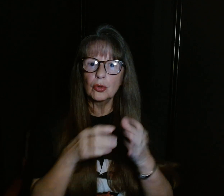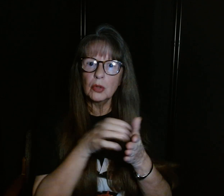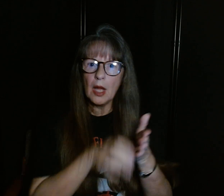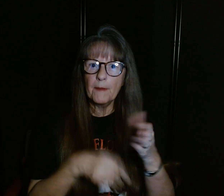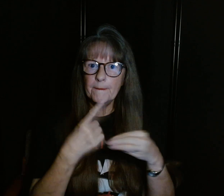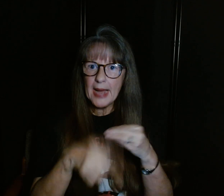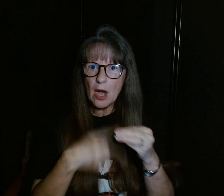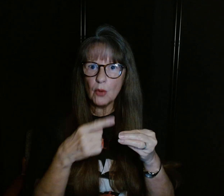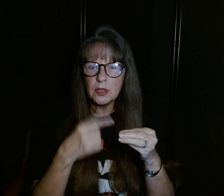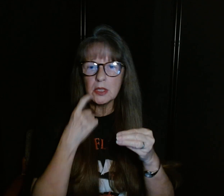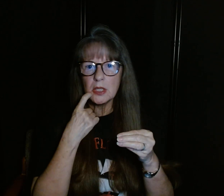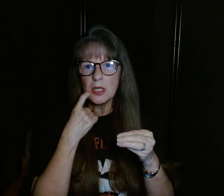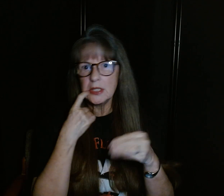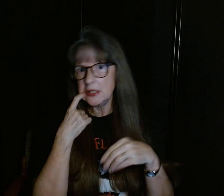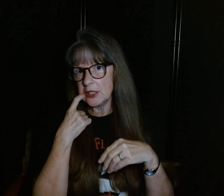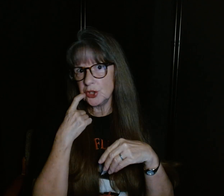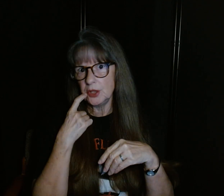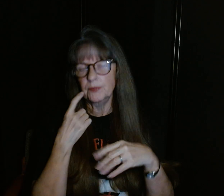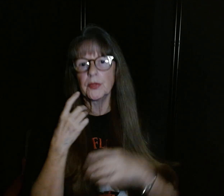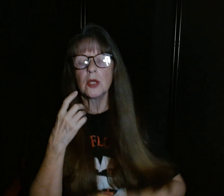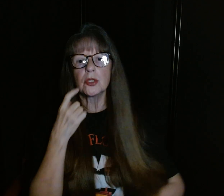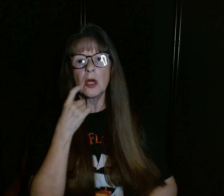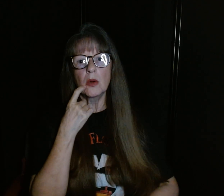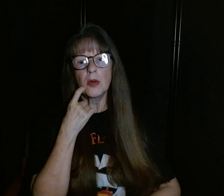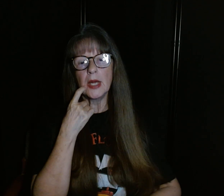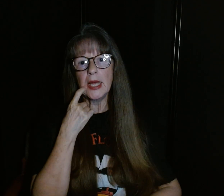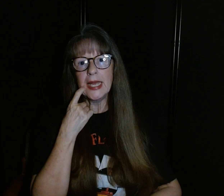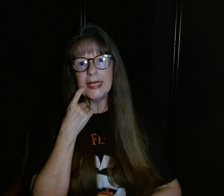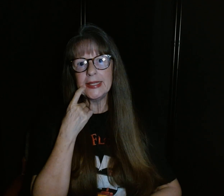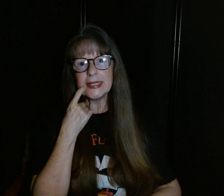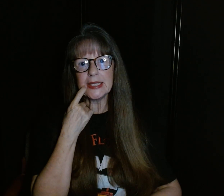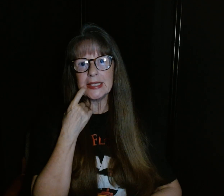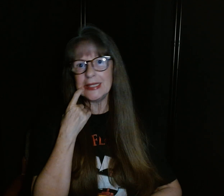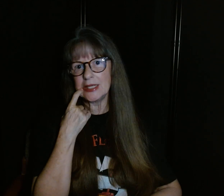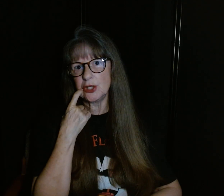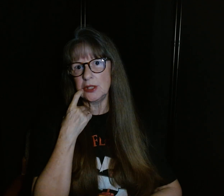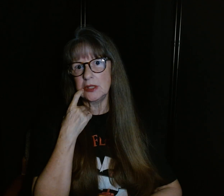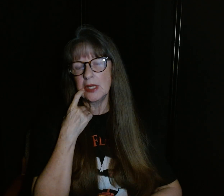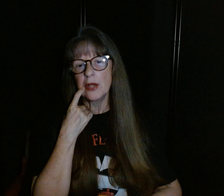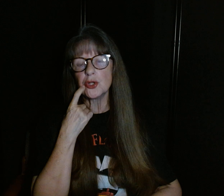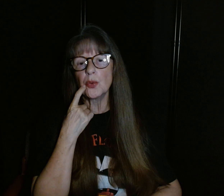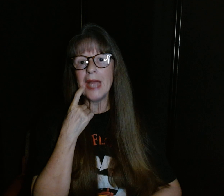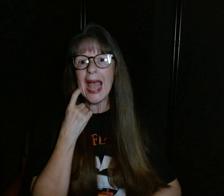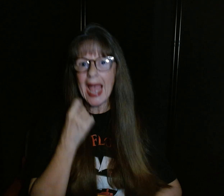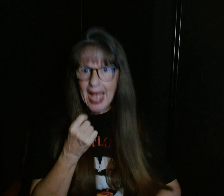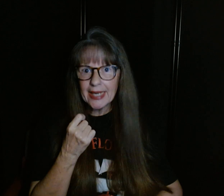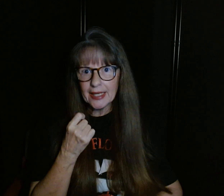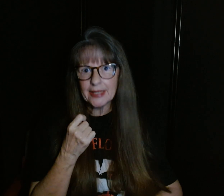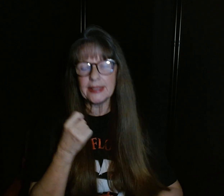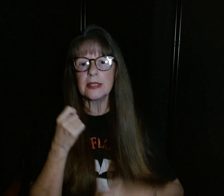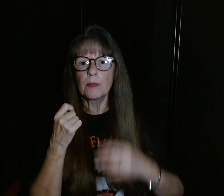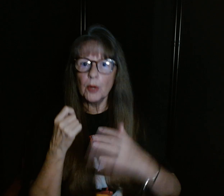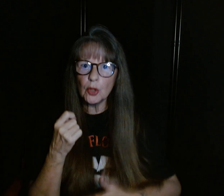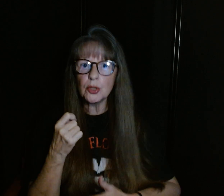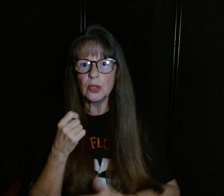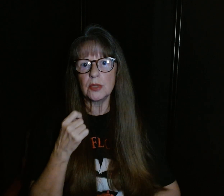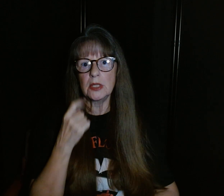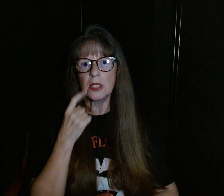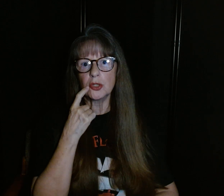article about addiction. So, and this is addiction. So an addict is a person who's addicted. So